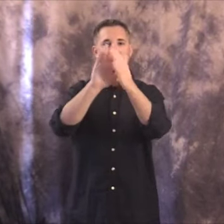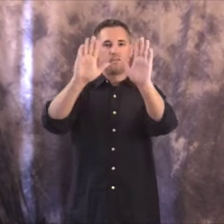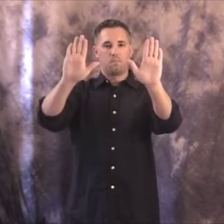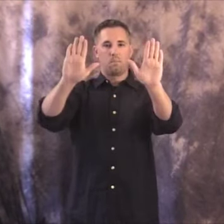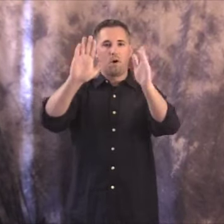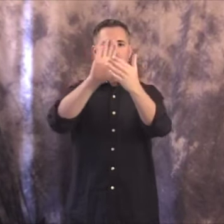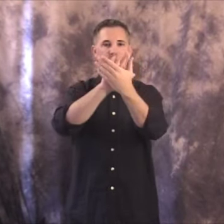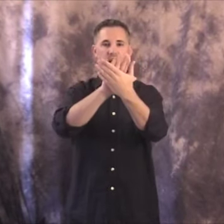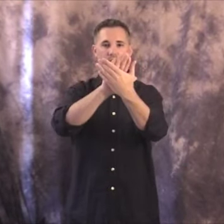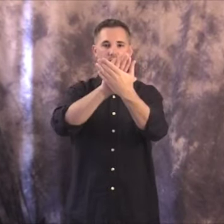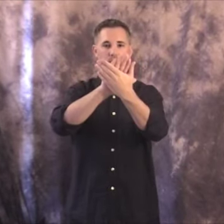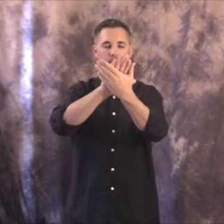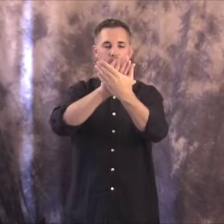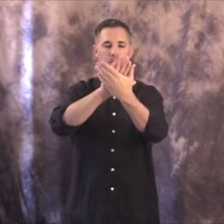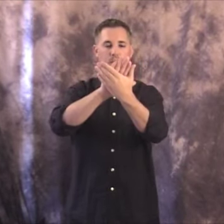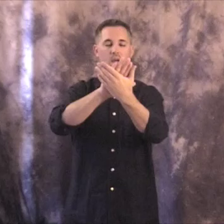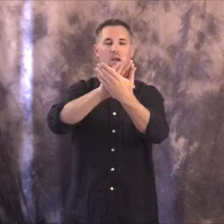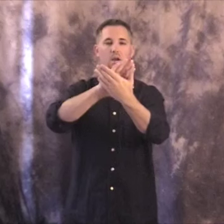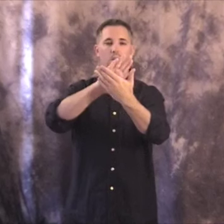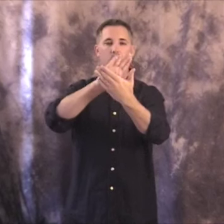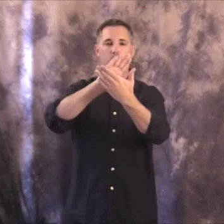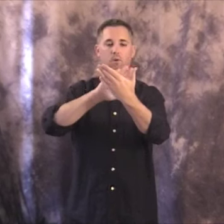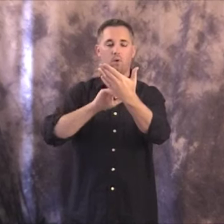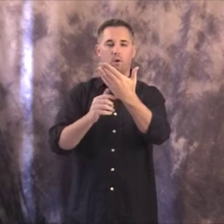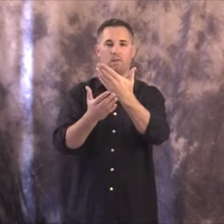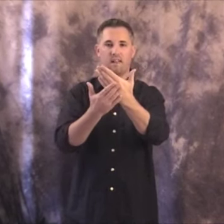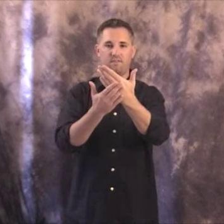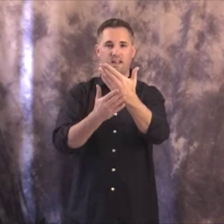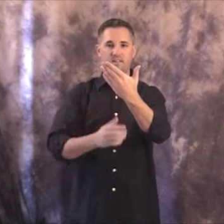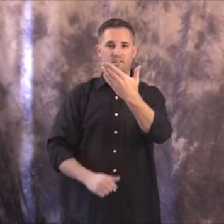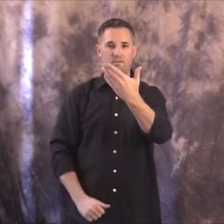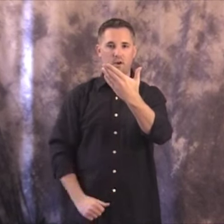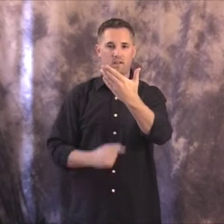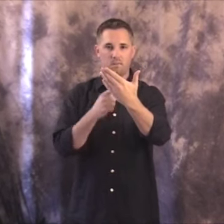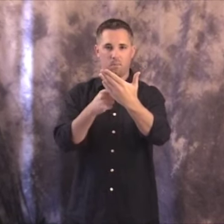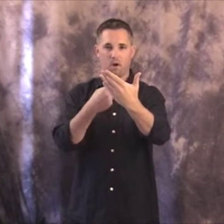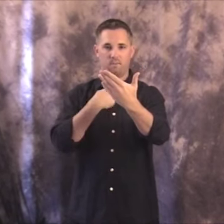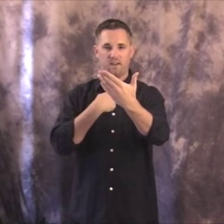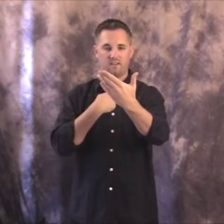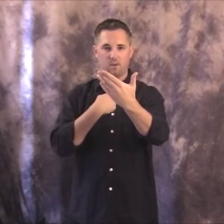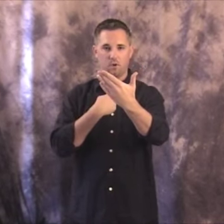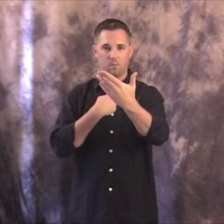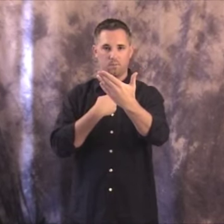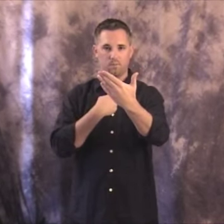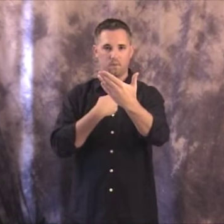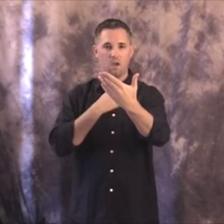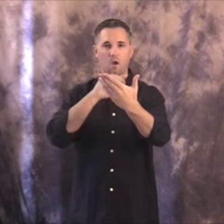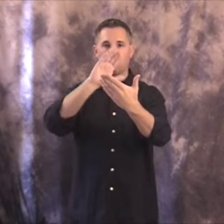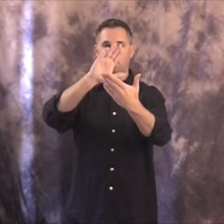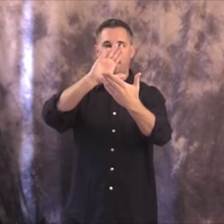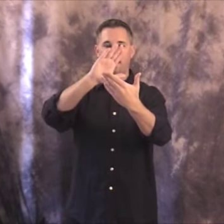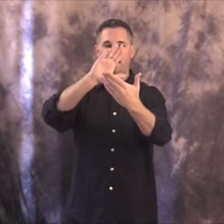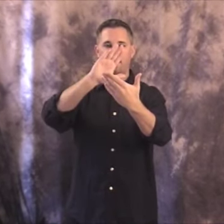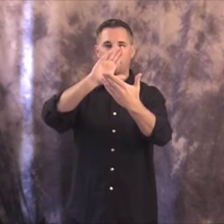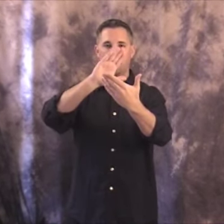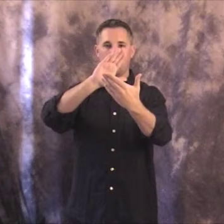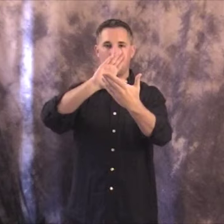It's palms together, your left hand is in front, palm facing you, right hand,